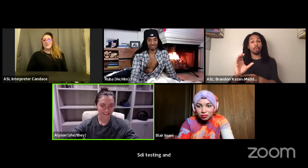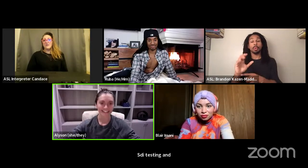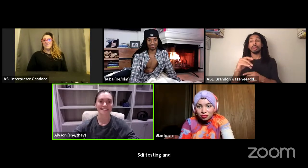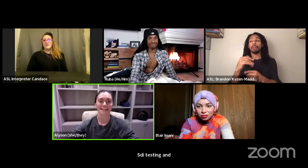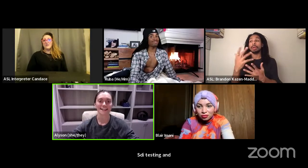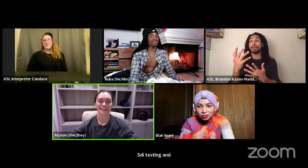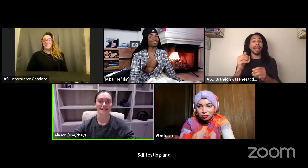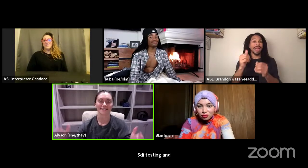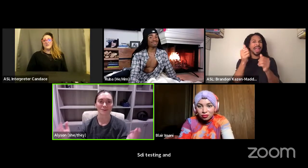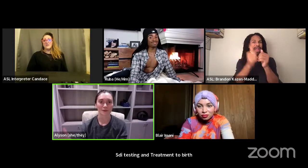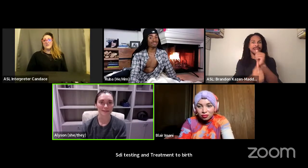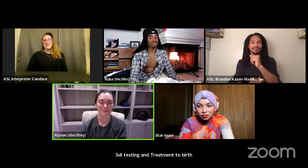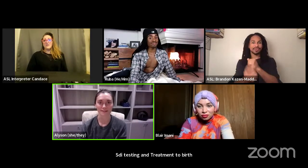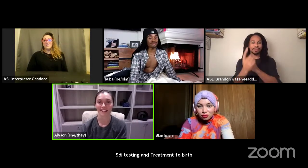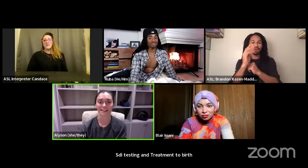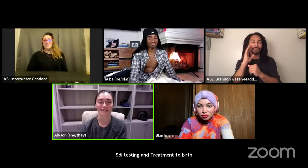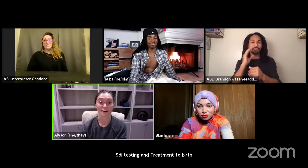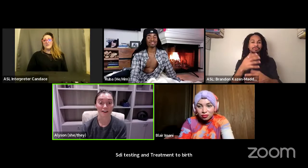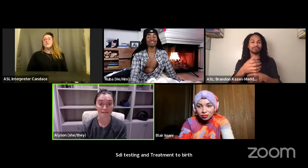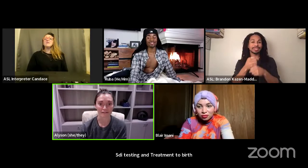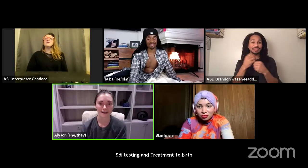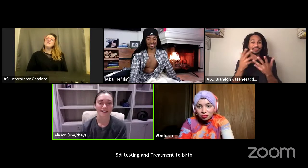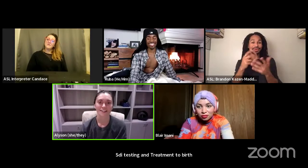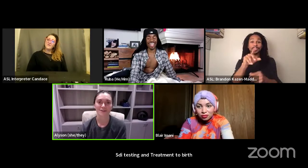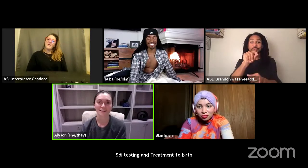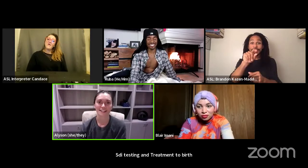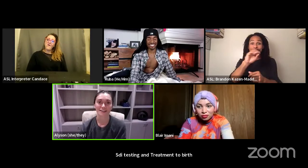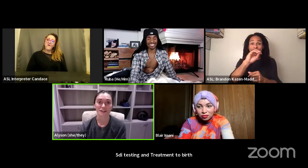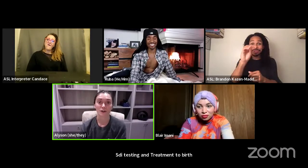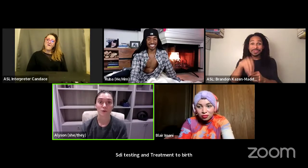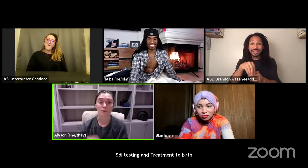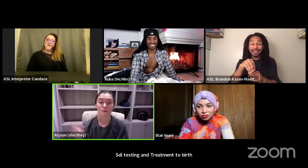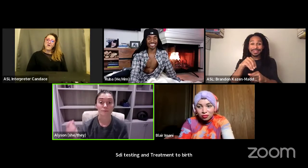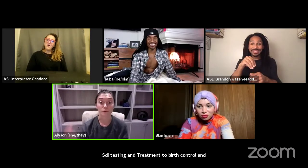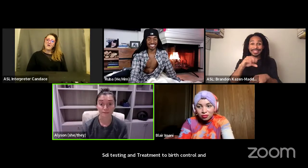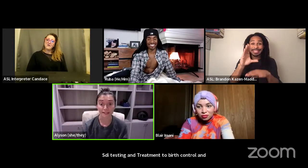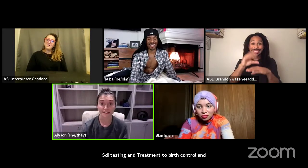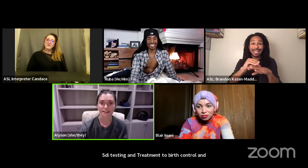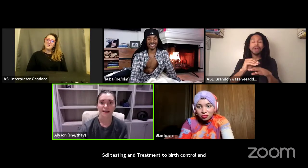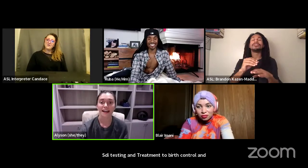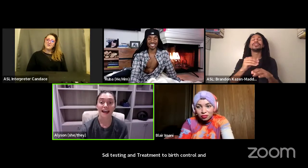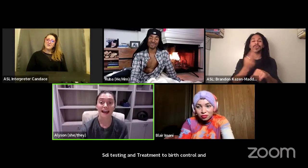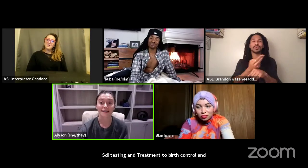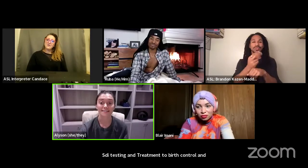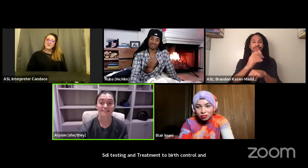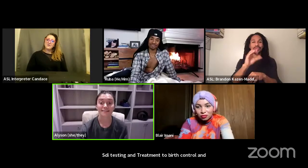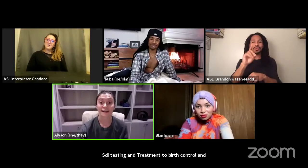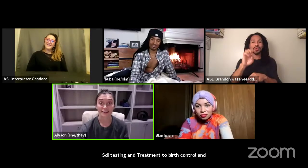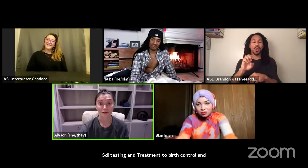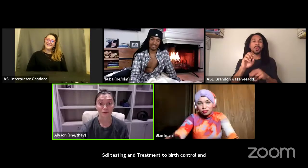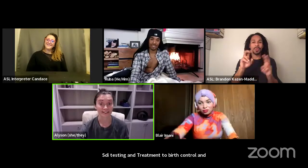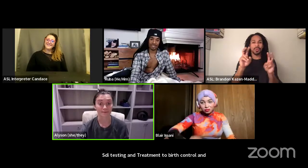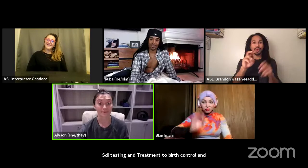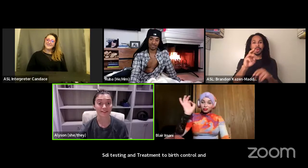Everyone is getting 20% off using the code MOVEMENT at